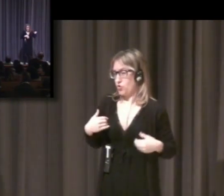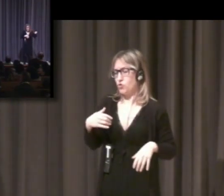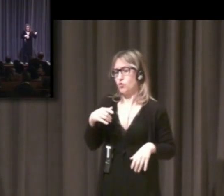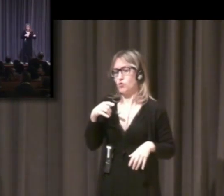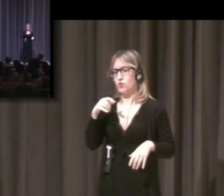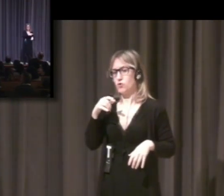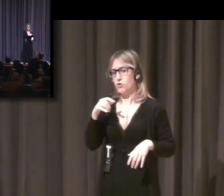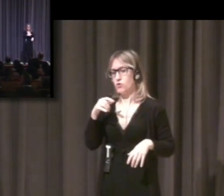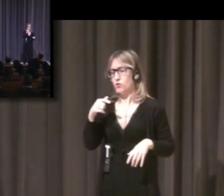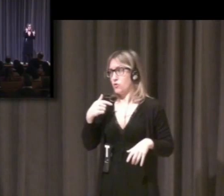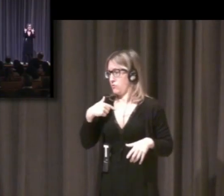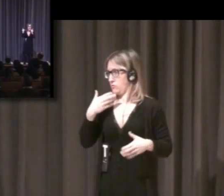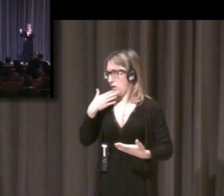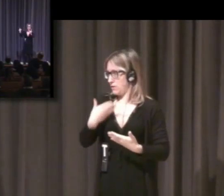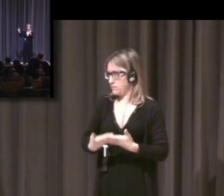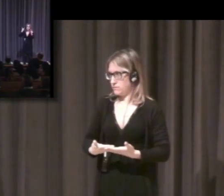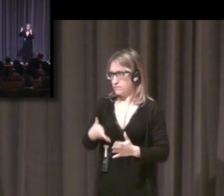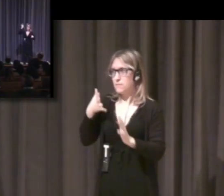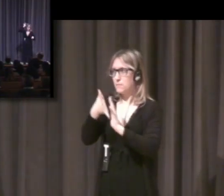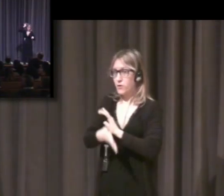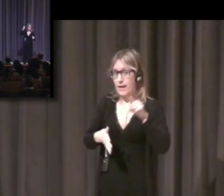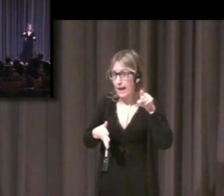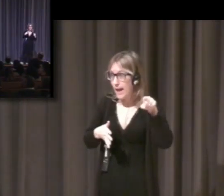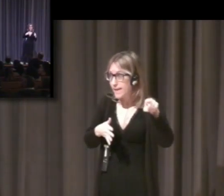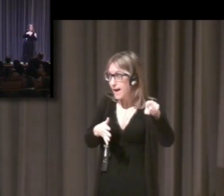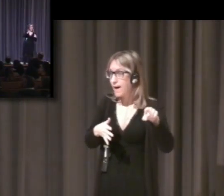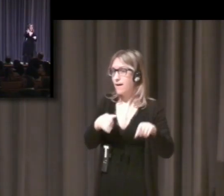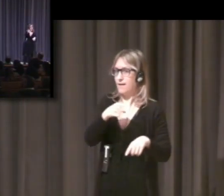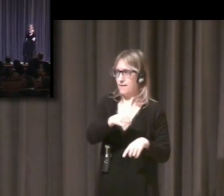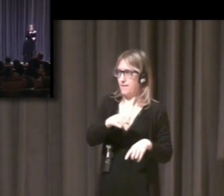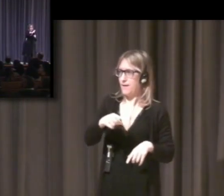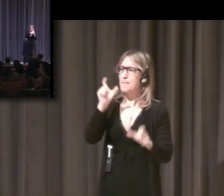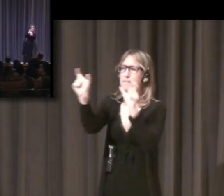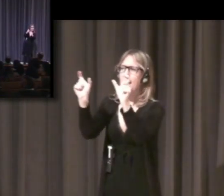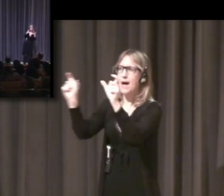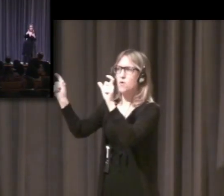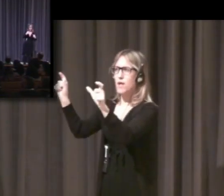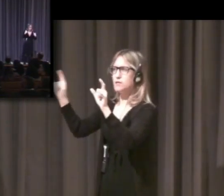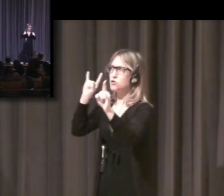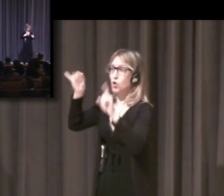I didn't know what a cochlear implant was delivering.